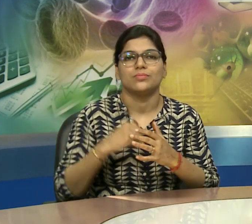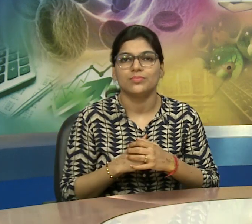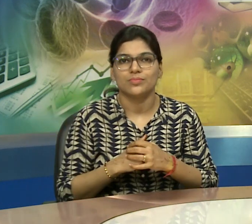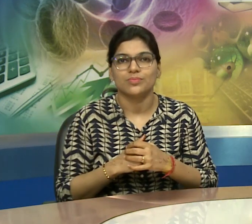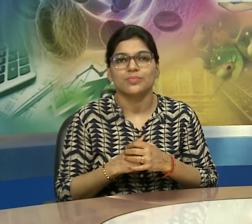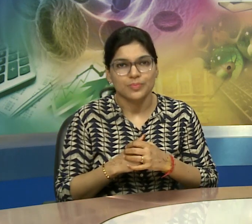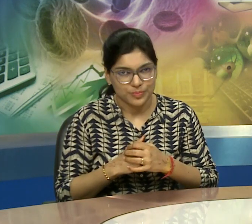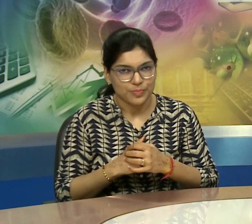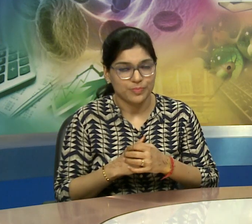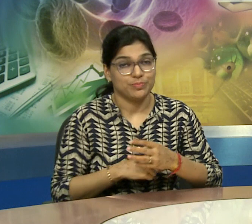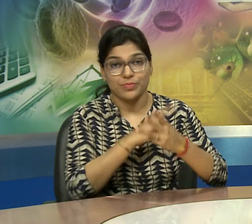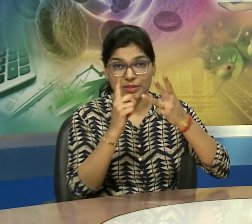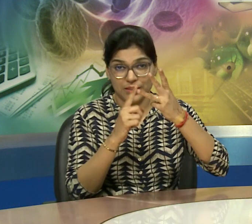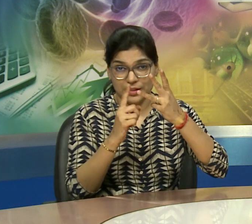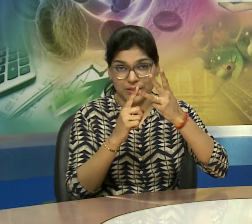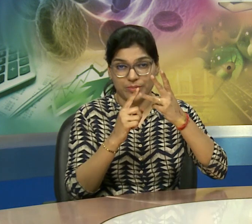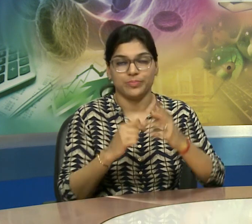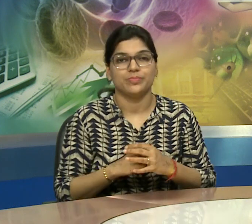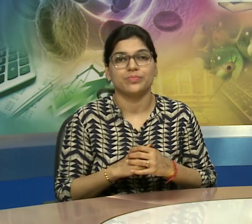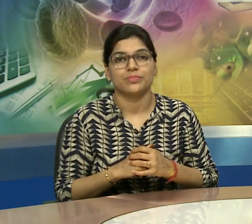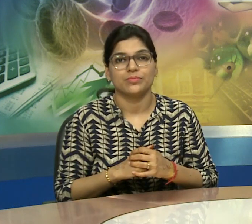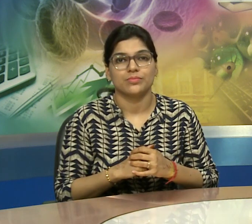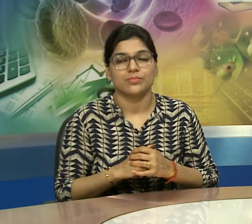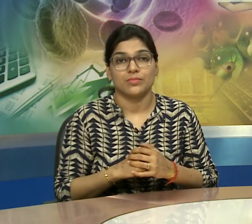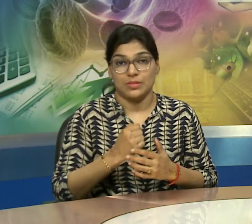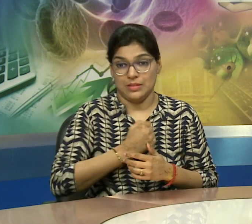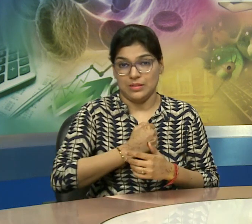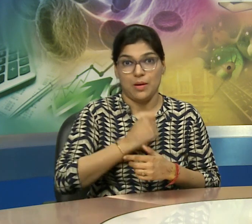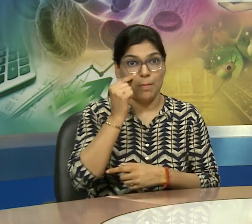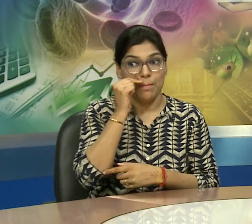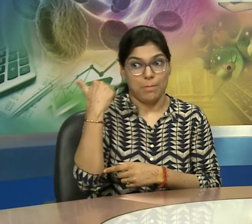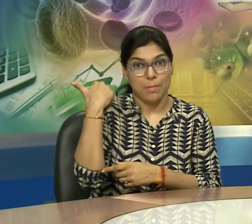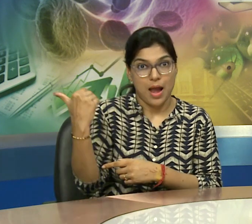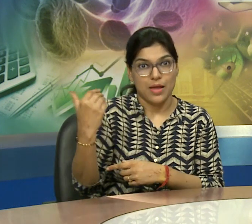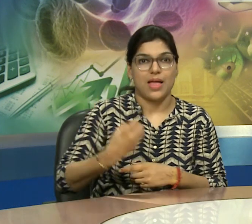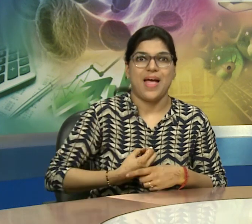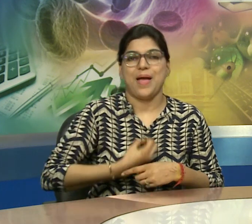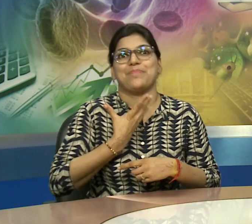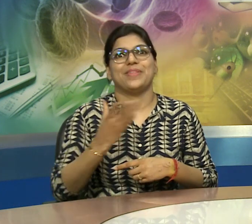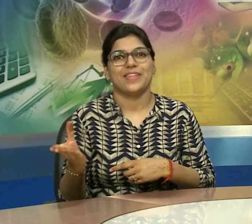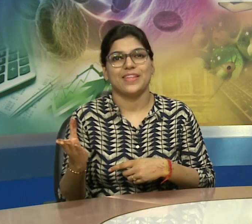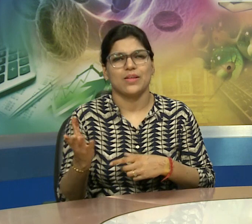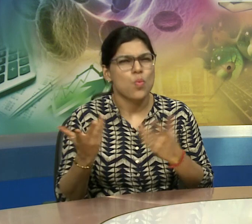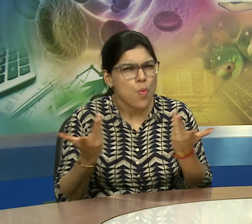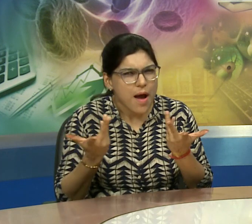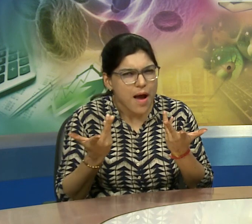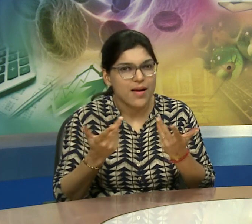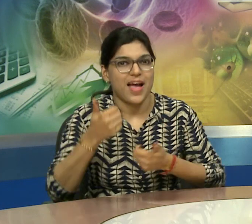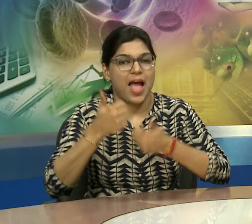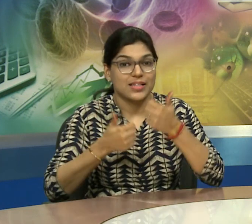Second sentence, he stayed at home because it was raining.